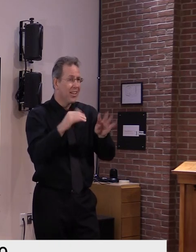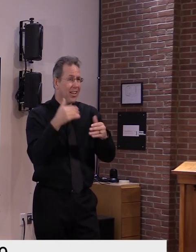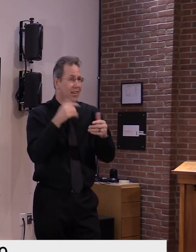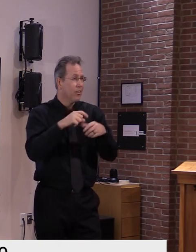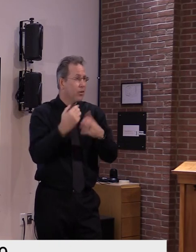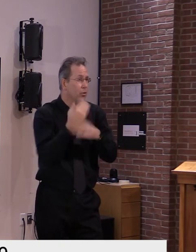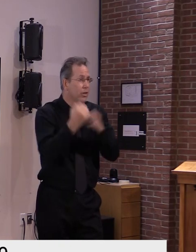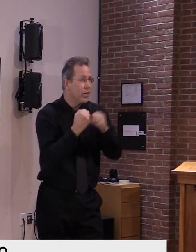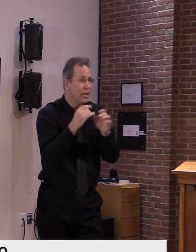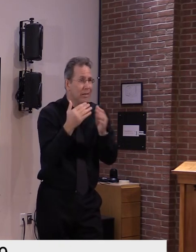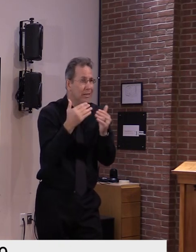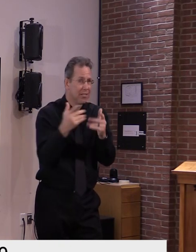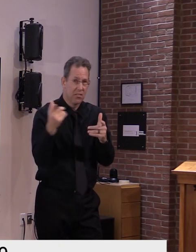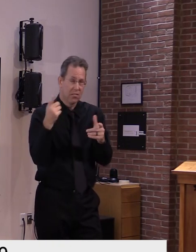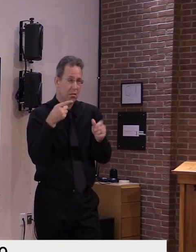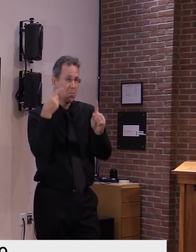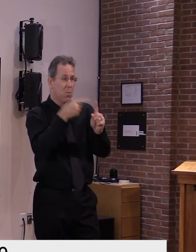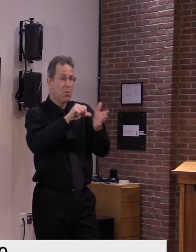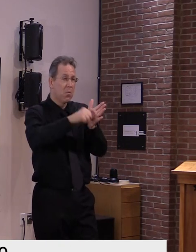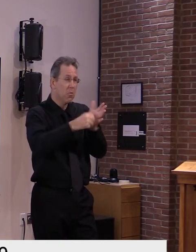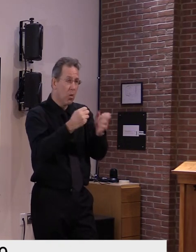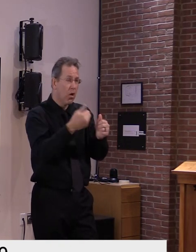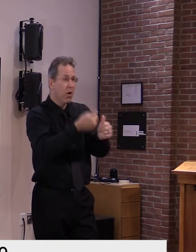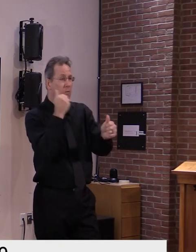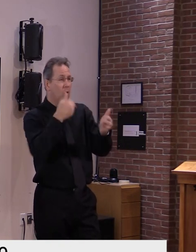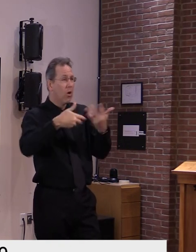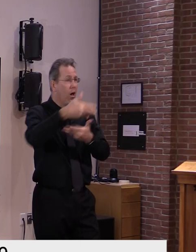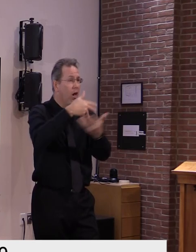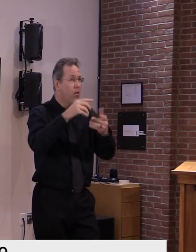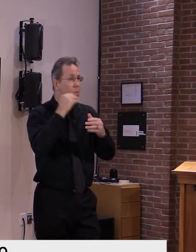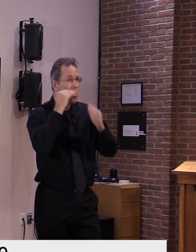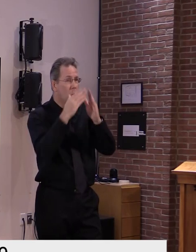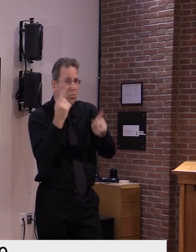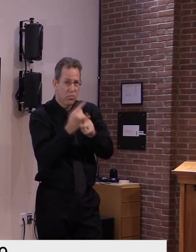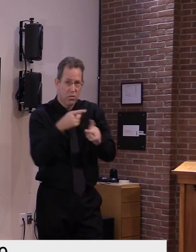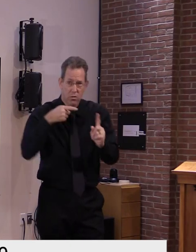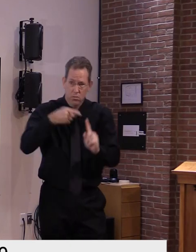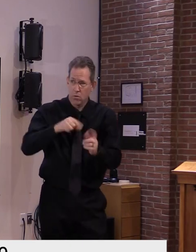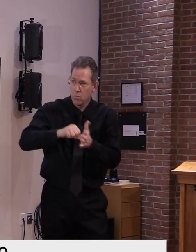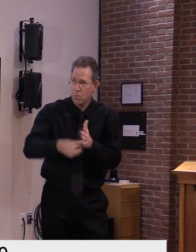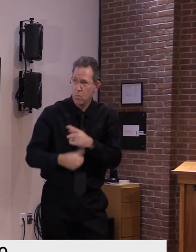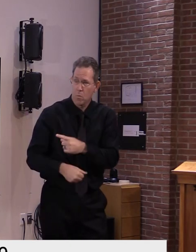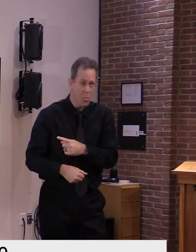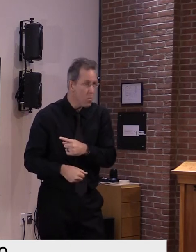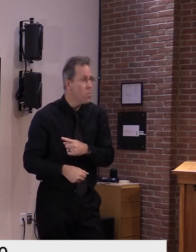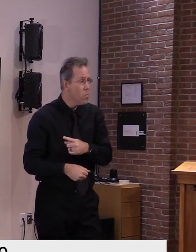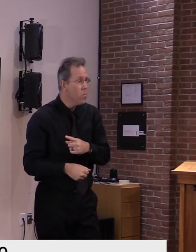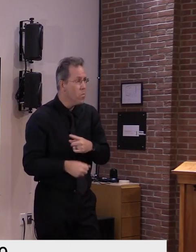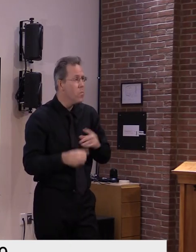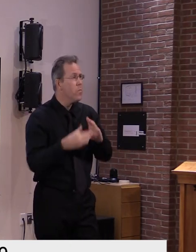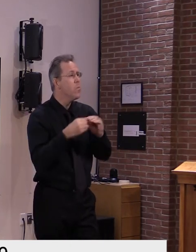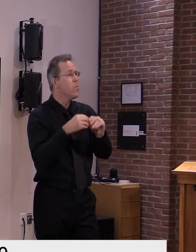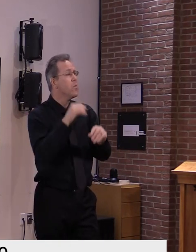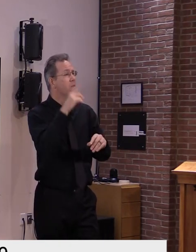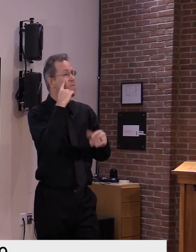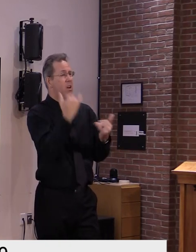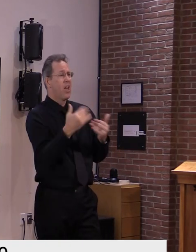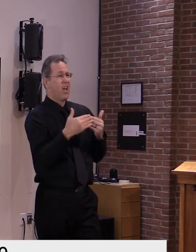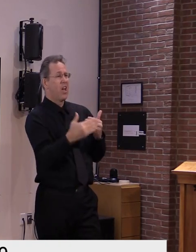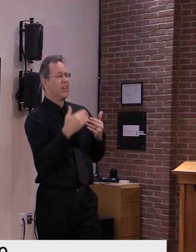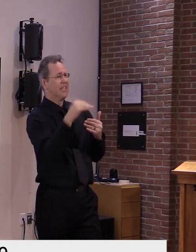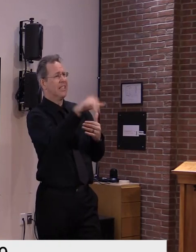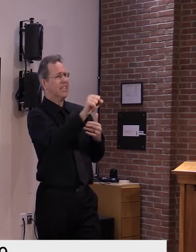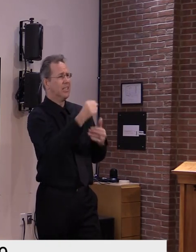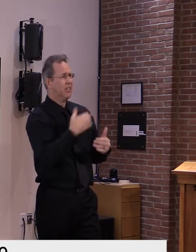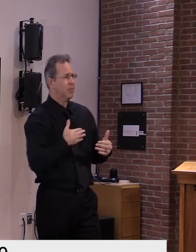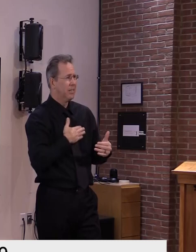we want to be data-driven. And the data isn't complete yet. So I wouldn't want to tell people dogmatically, we